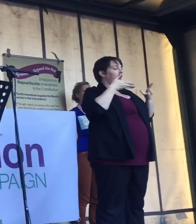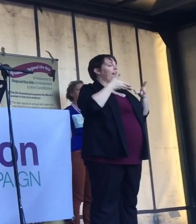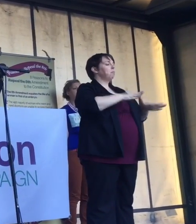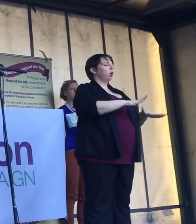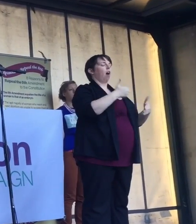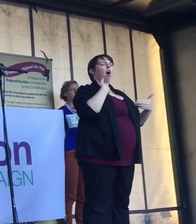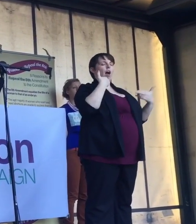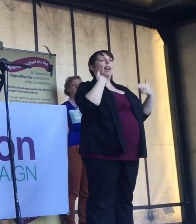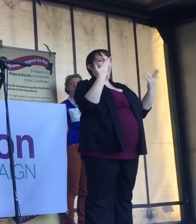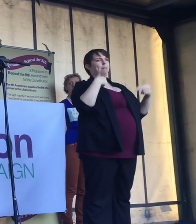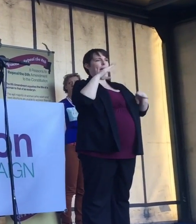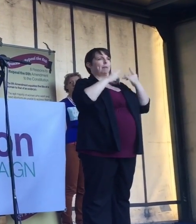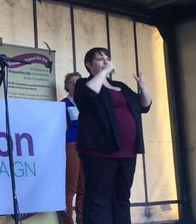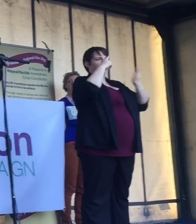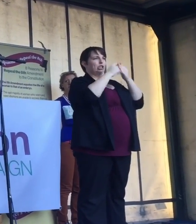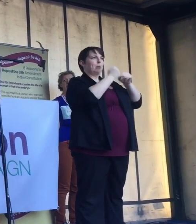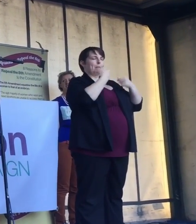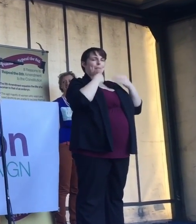birth.